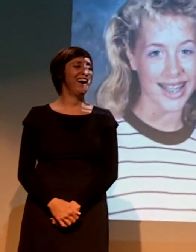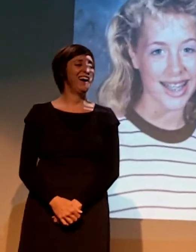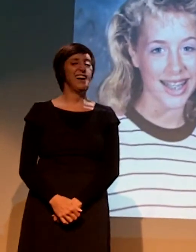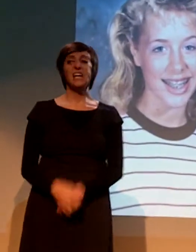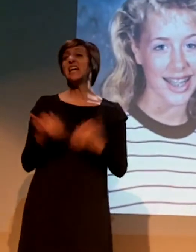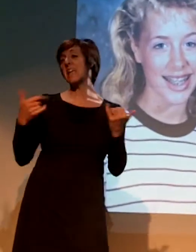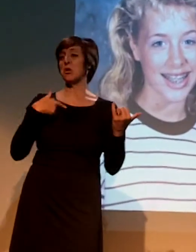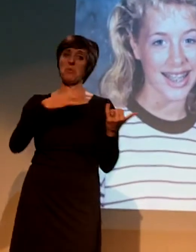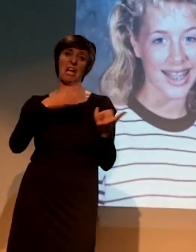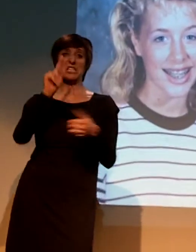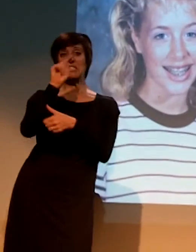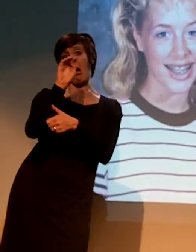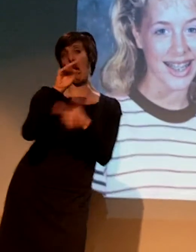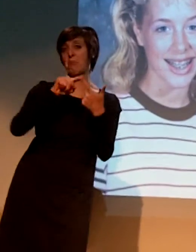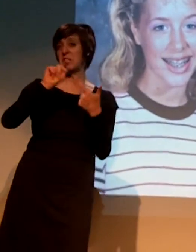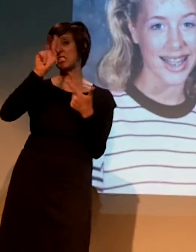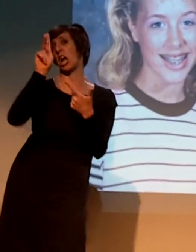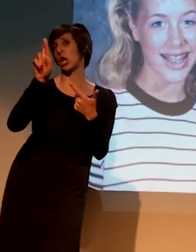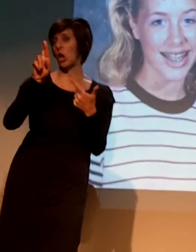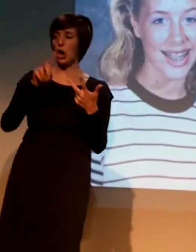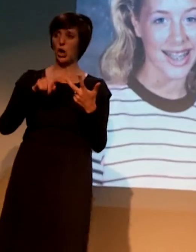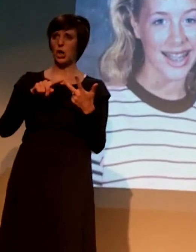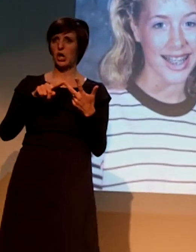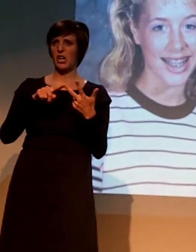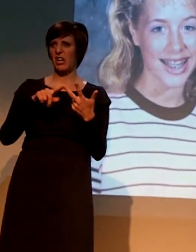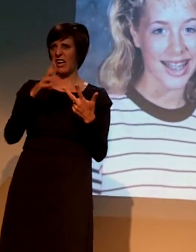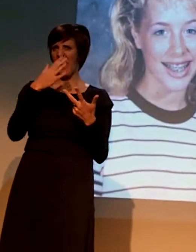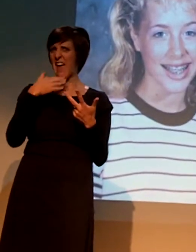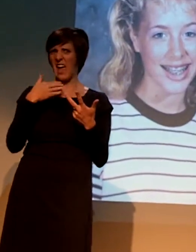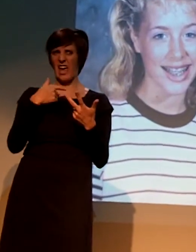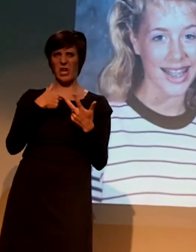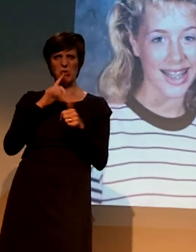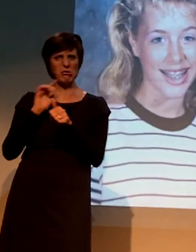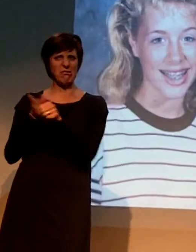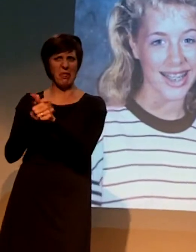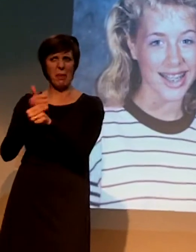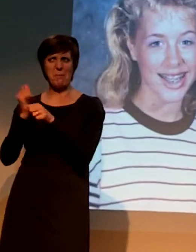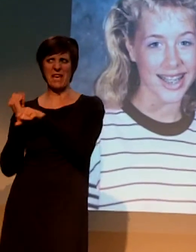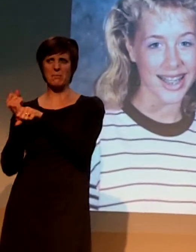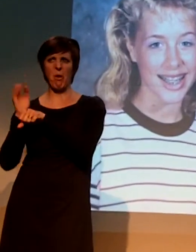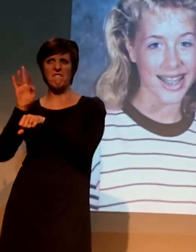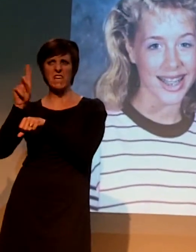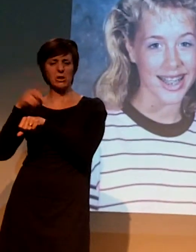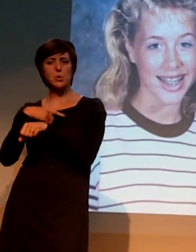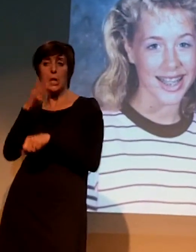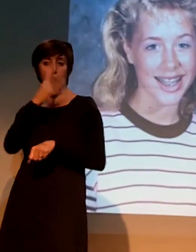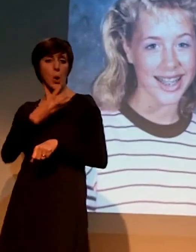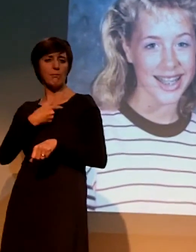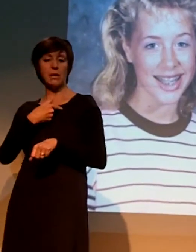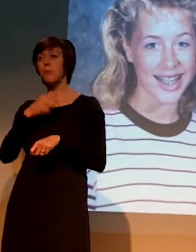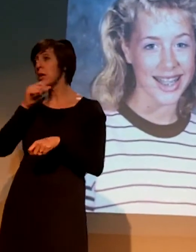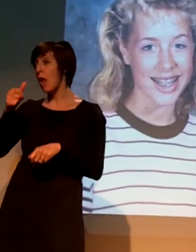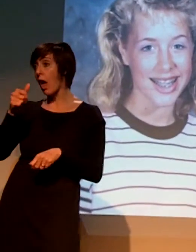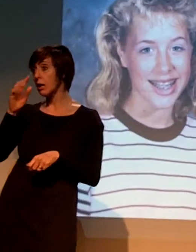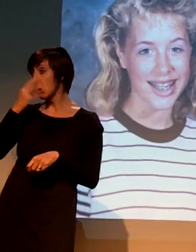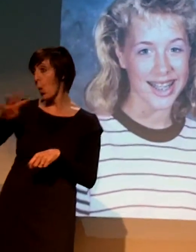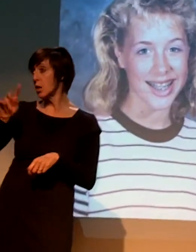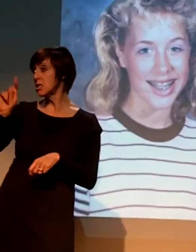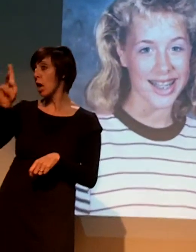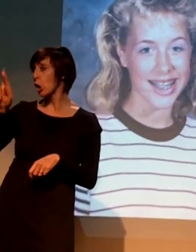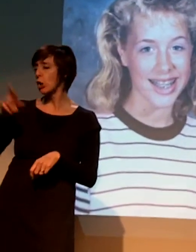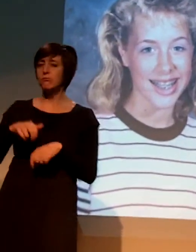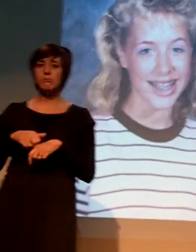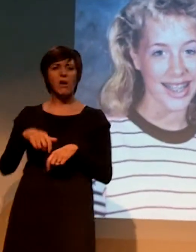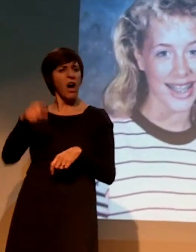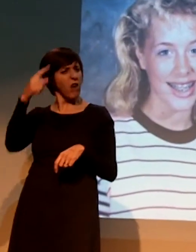Now you like Tom and Tucker, and you talk to them at the baseball field. You just ignored me, but not Tucker. At first